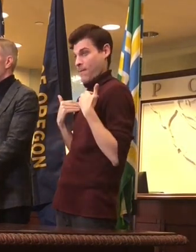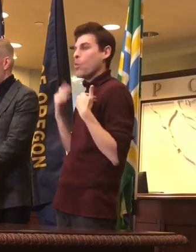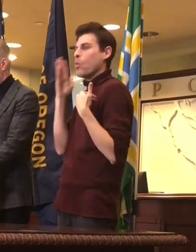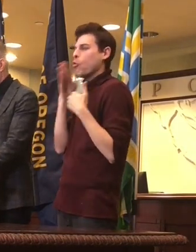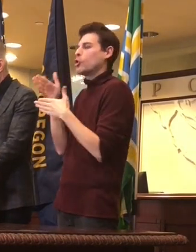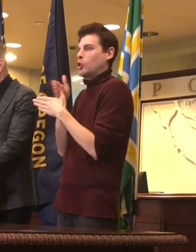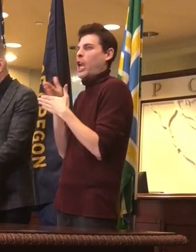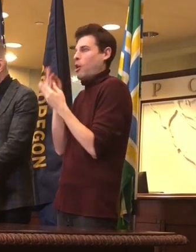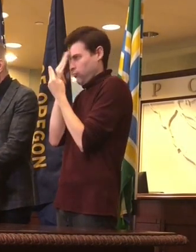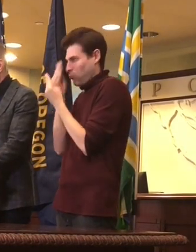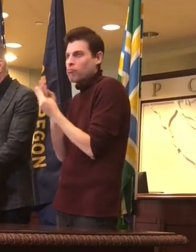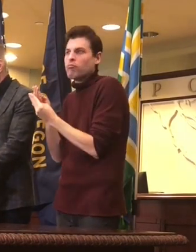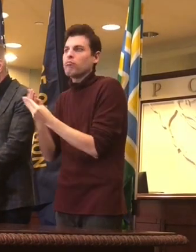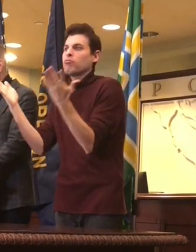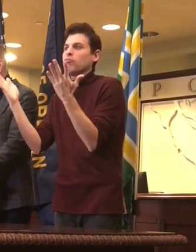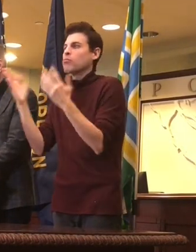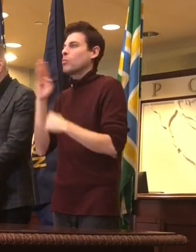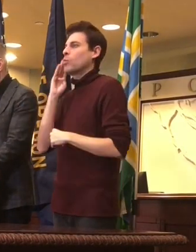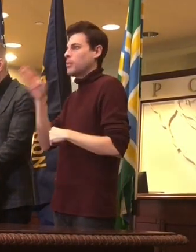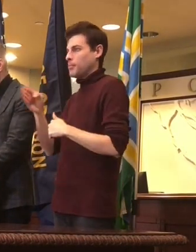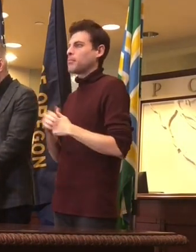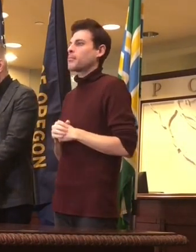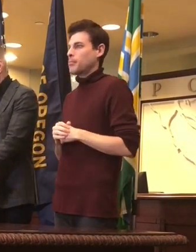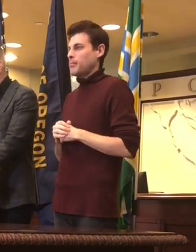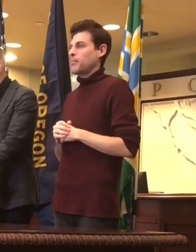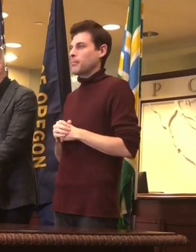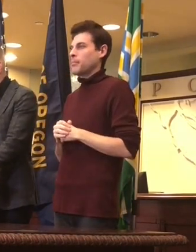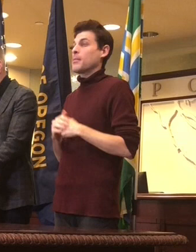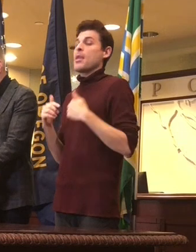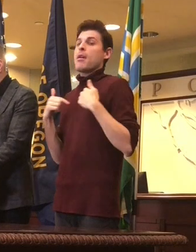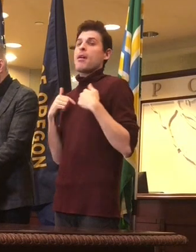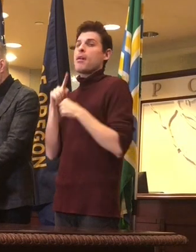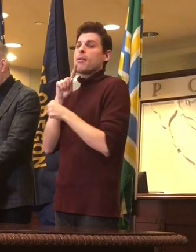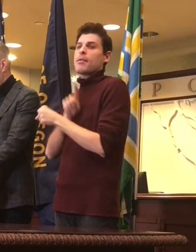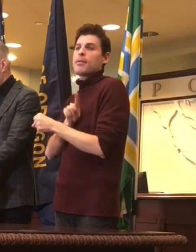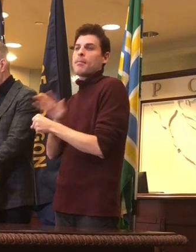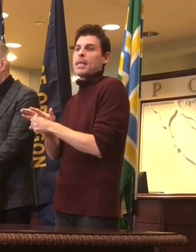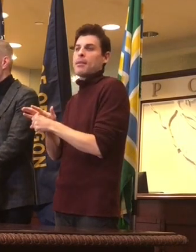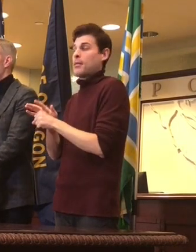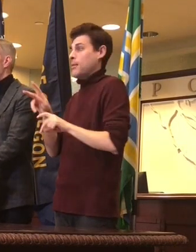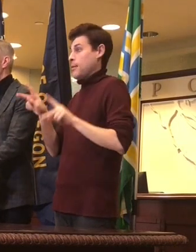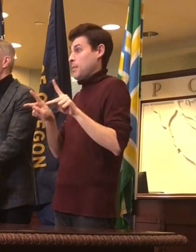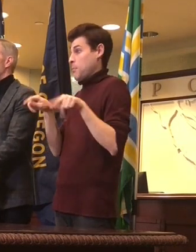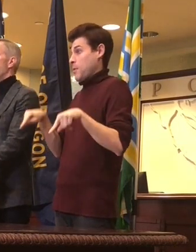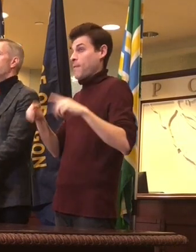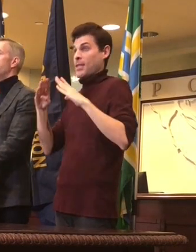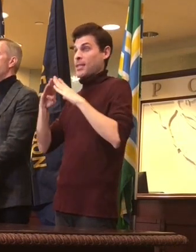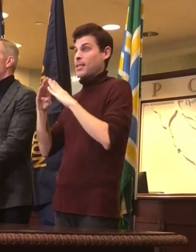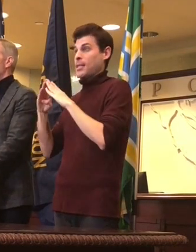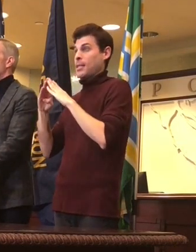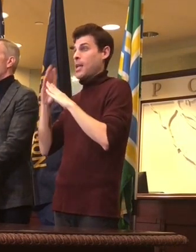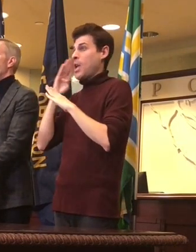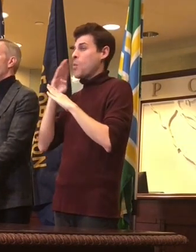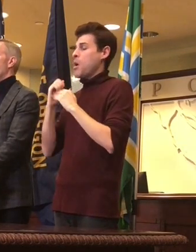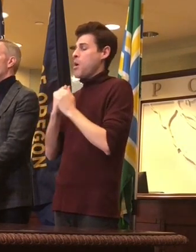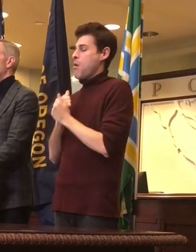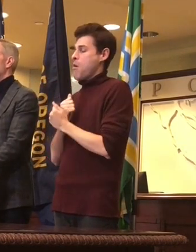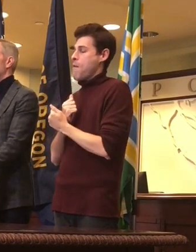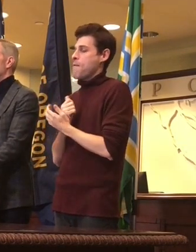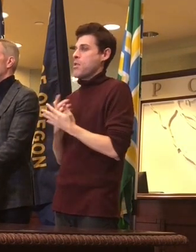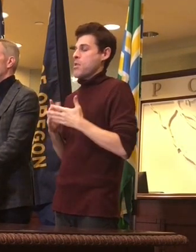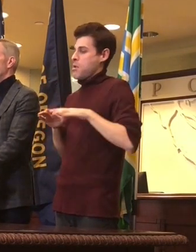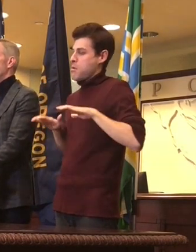media and the public. I will commit to the people of this city that I will do everything in my